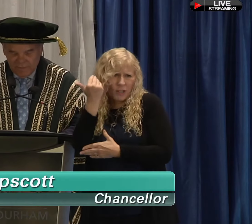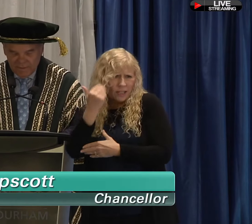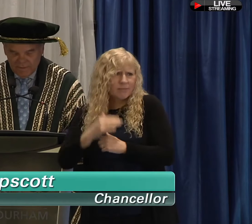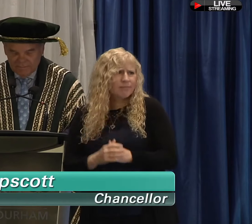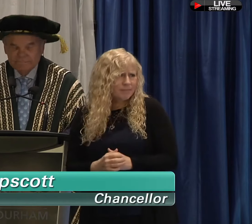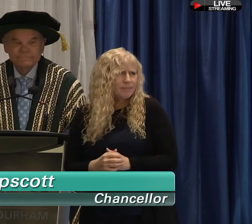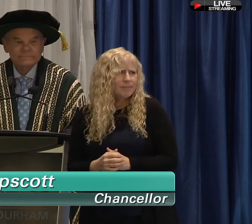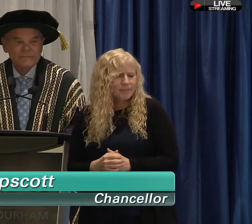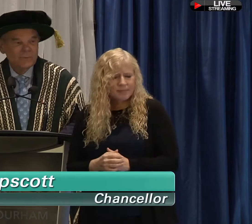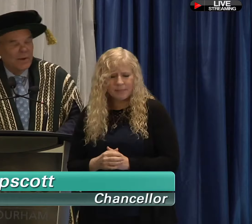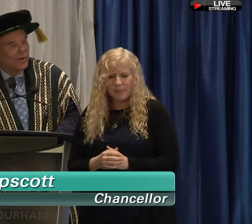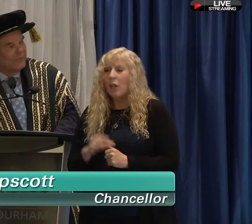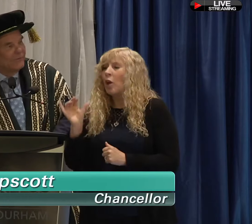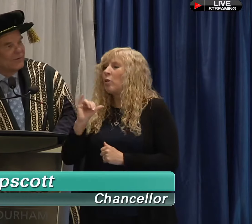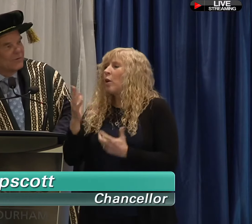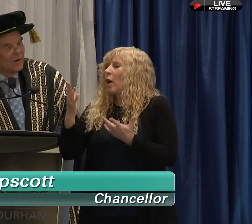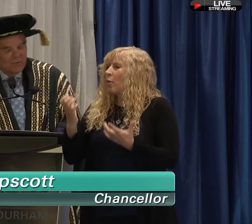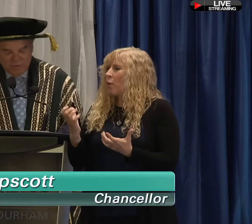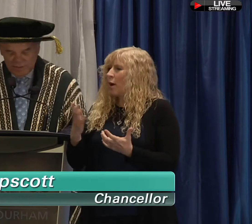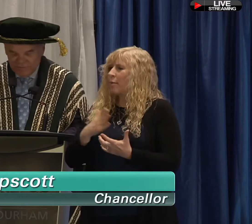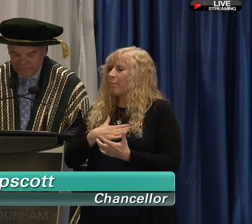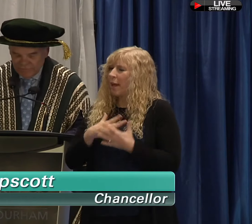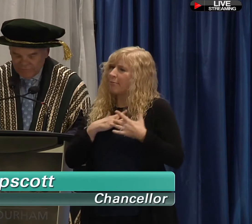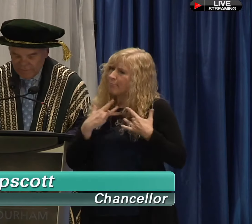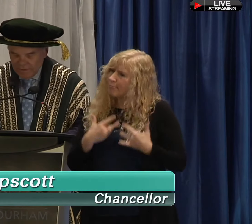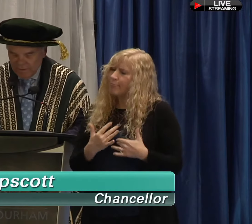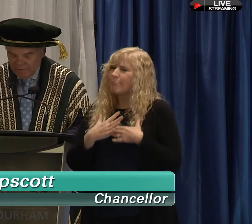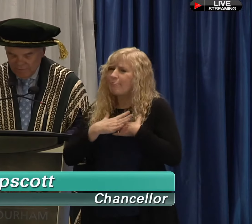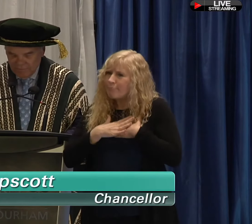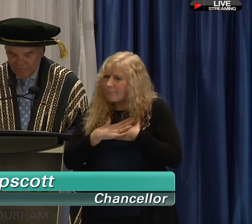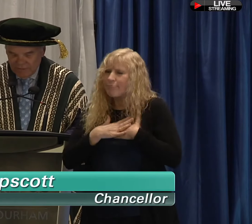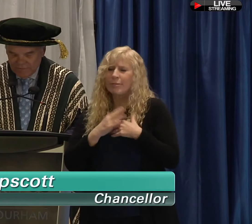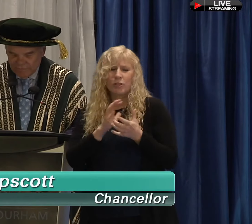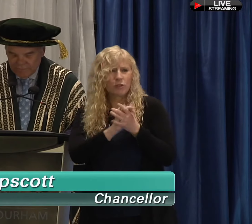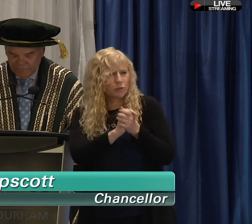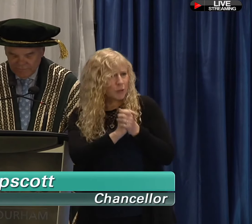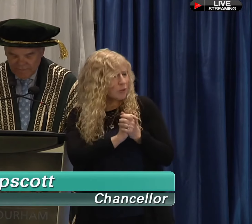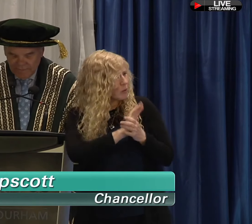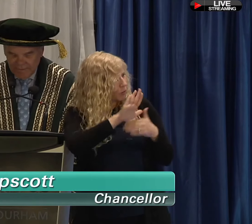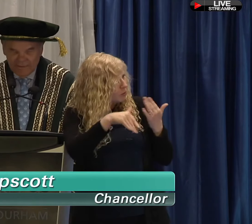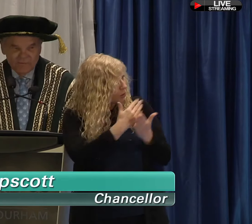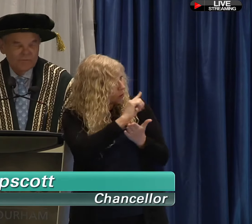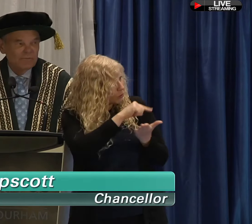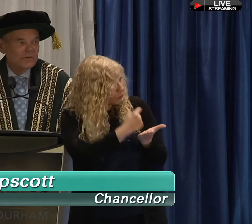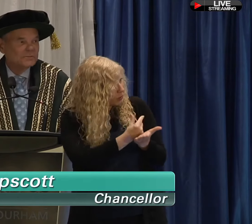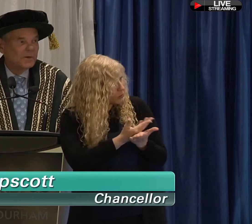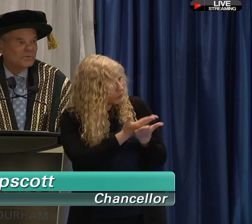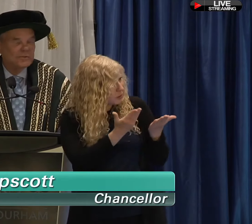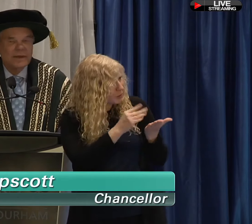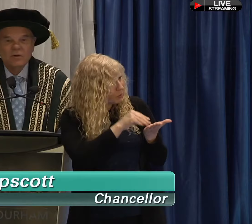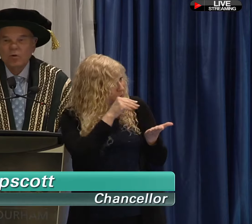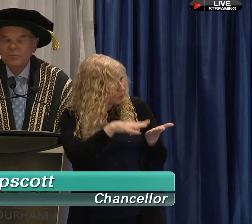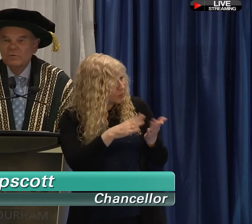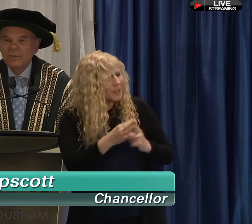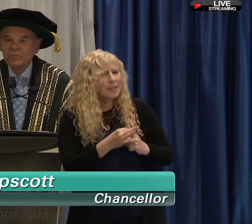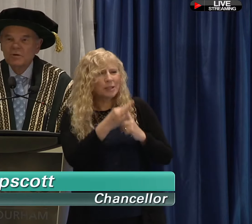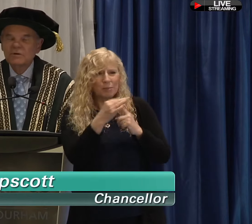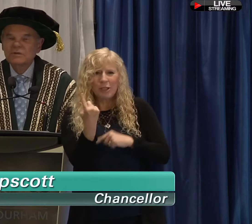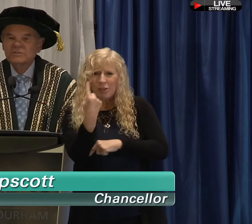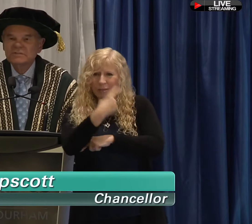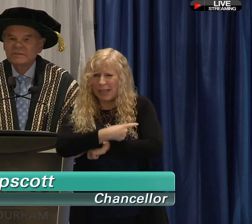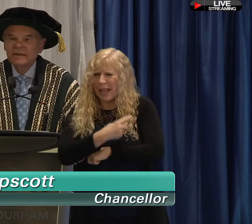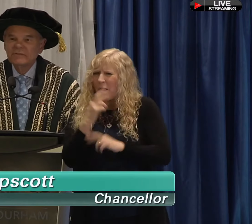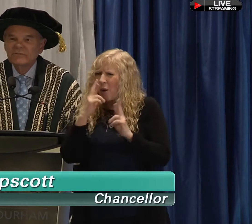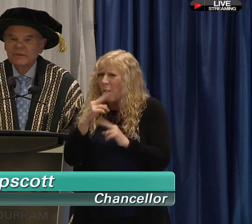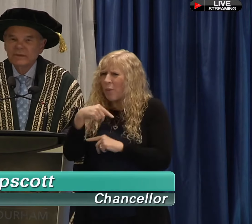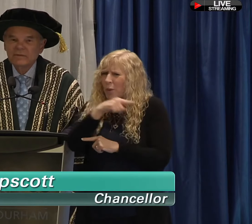to give my heartfelt congratulations to the graduates. And this is a very special day, and I hope you remember it